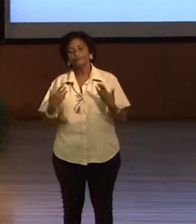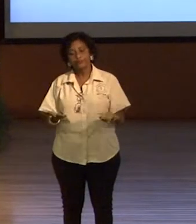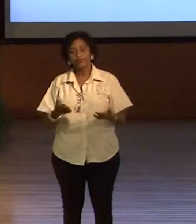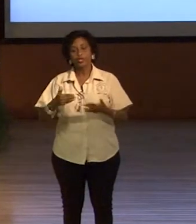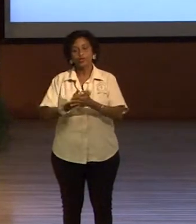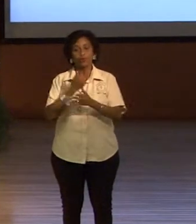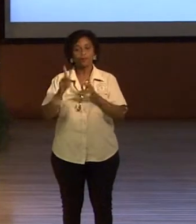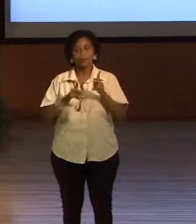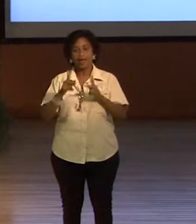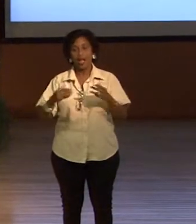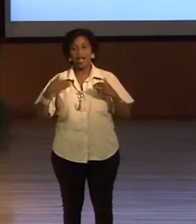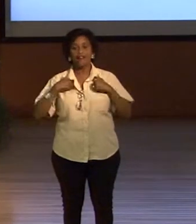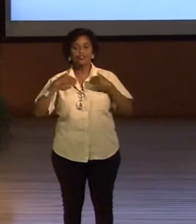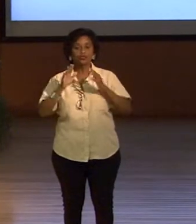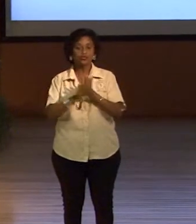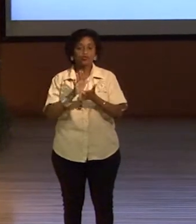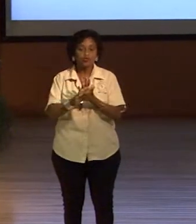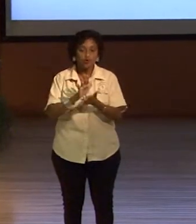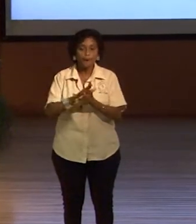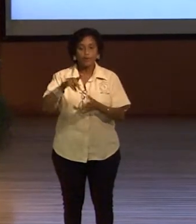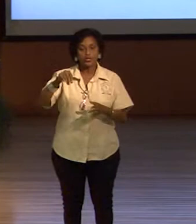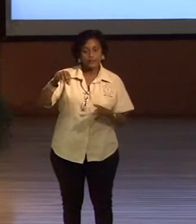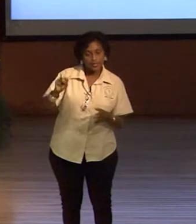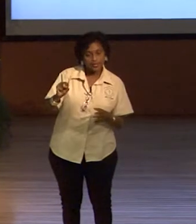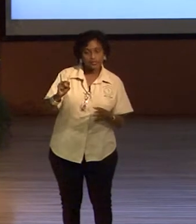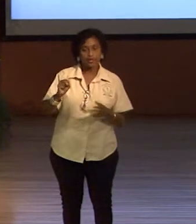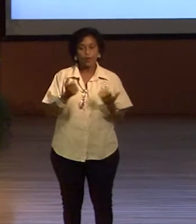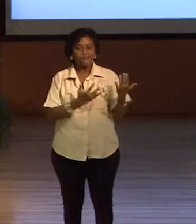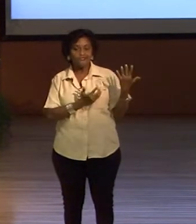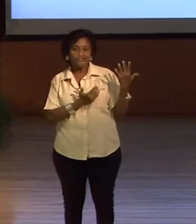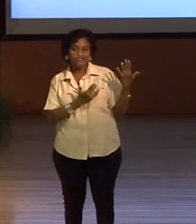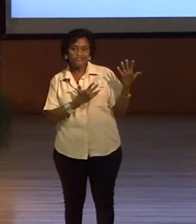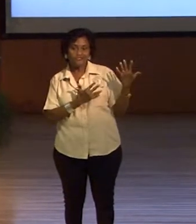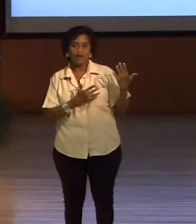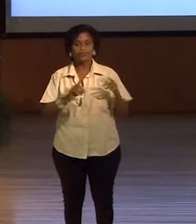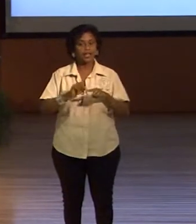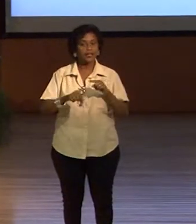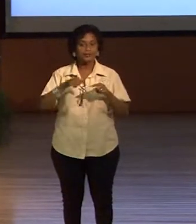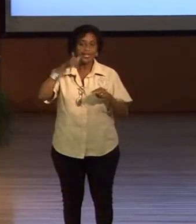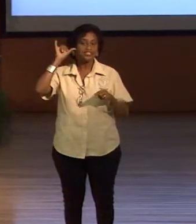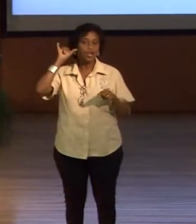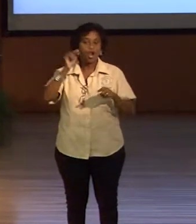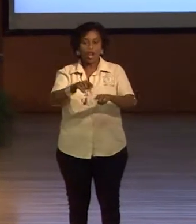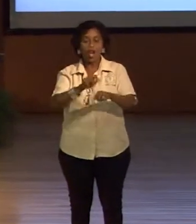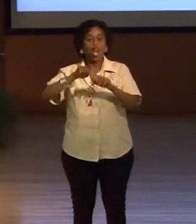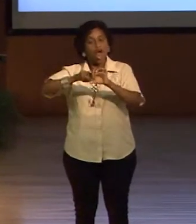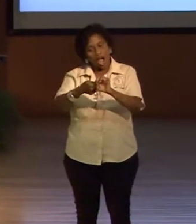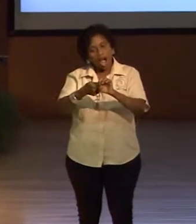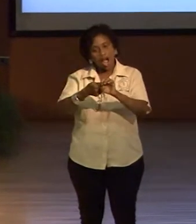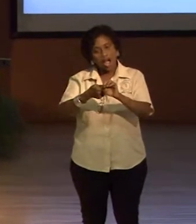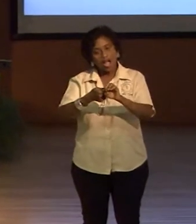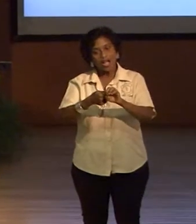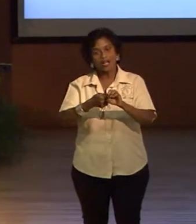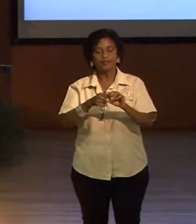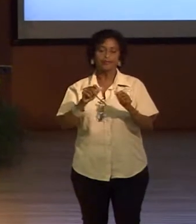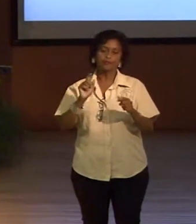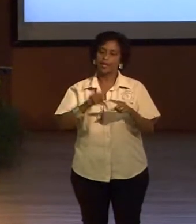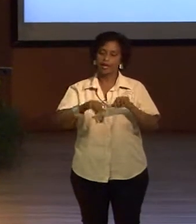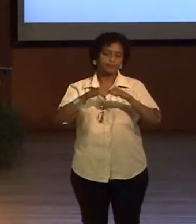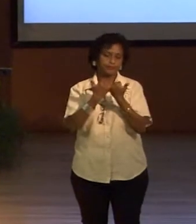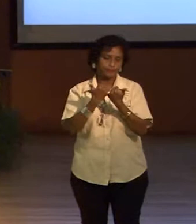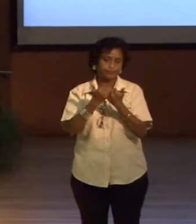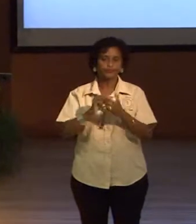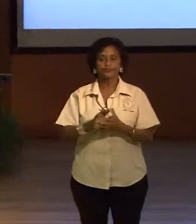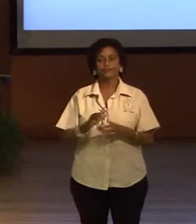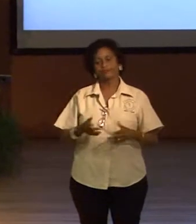in school in Port of Spain wait for the children there. But they were locked out yesterday because, of course, because it's closed, occupying the